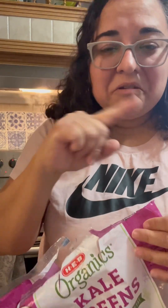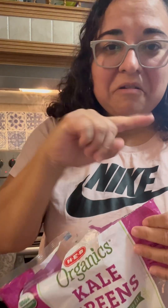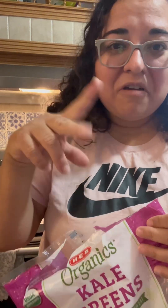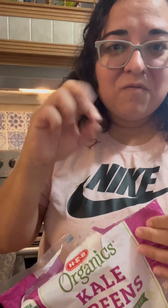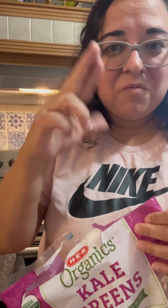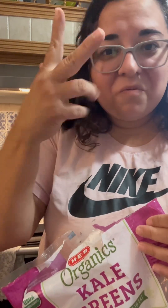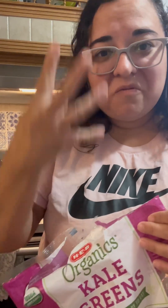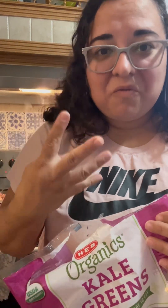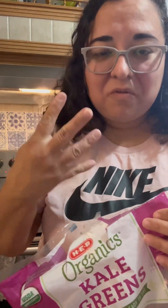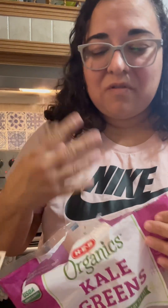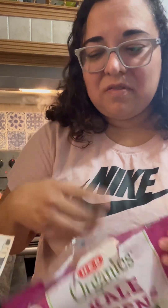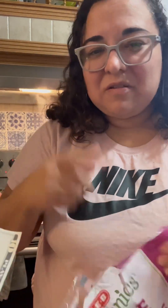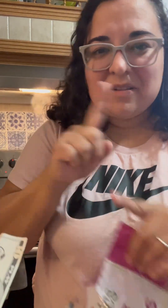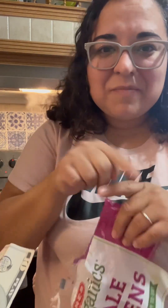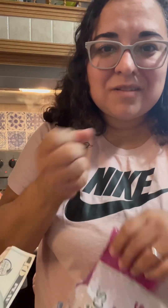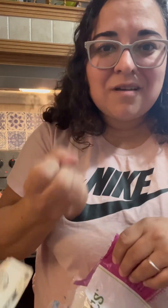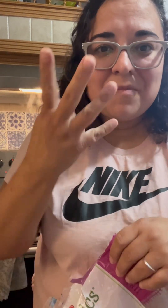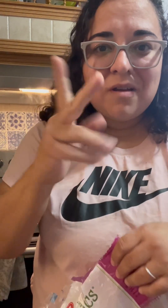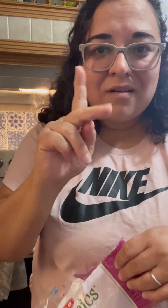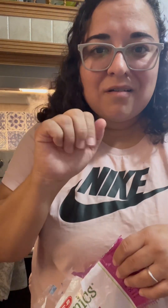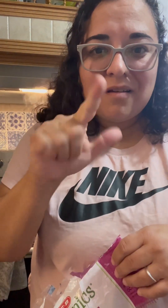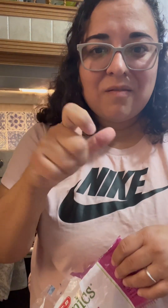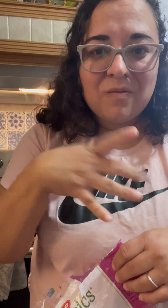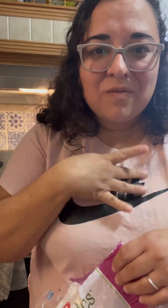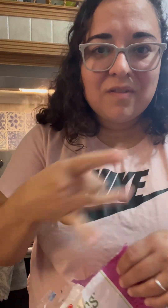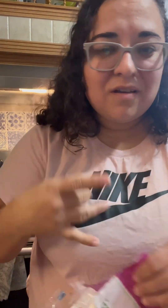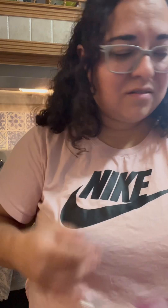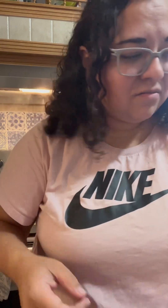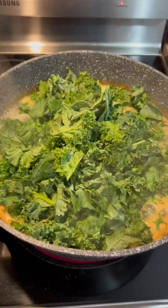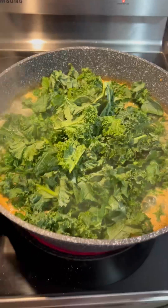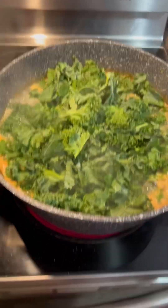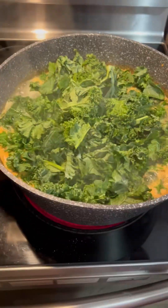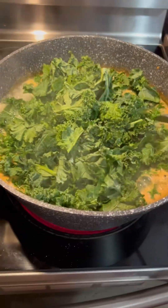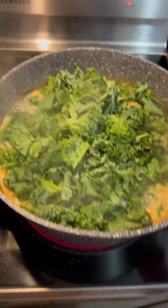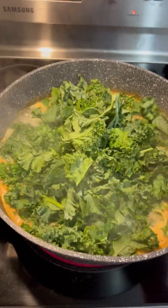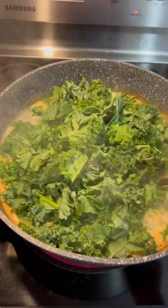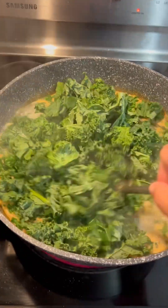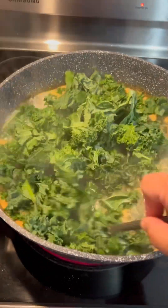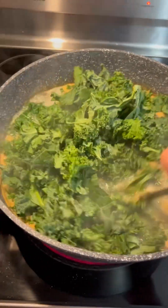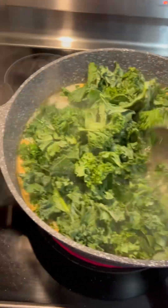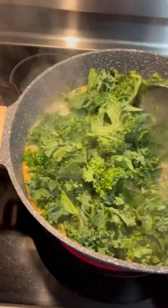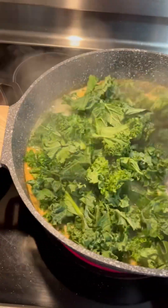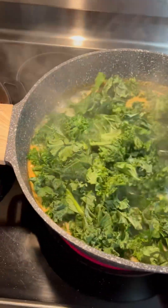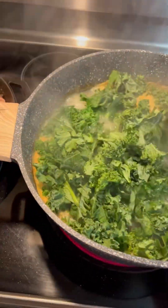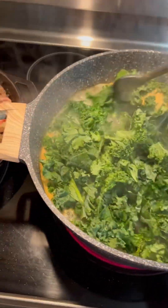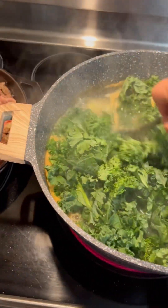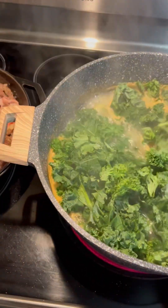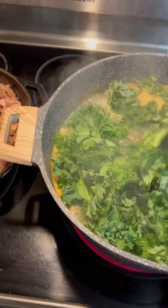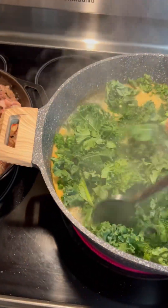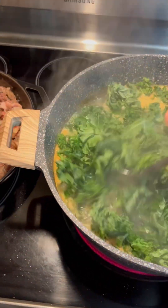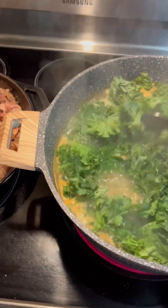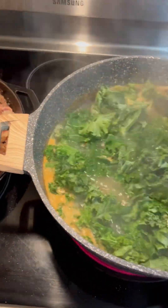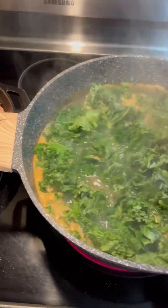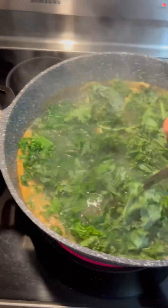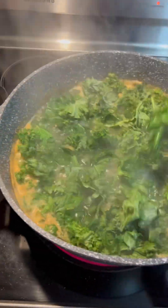And I use a whole bag of the organic kale. You guys may want to use half or 3/4, just depends on how much kale you like.